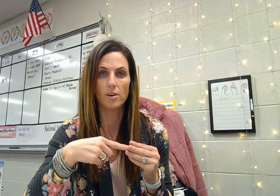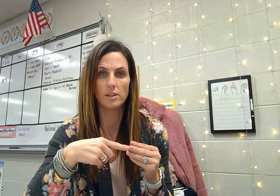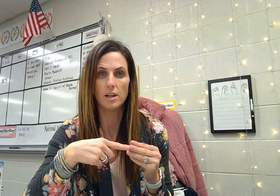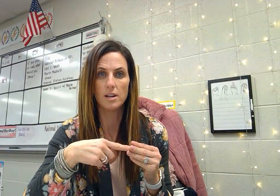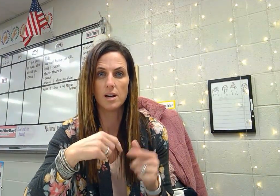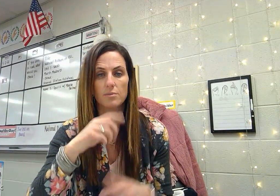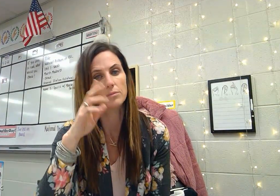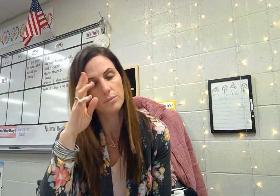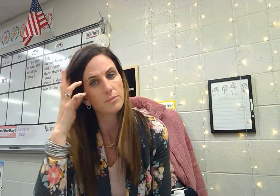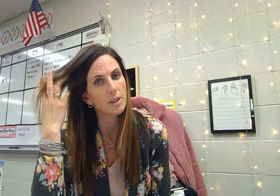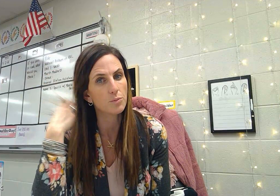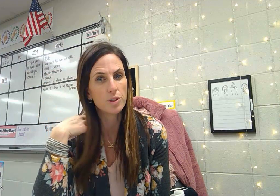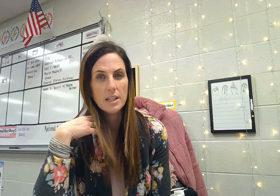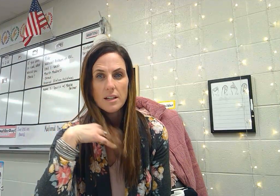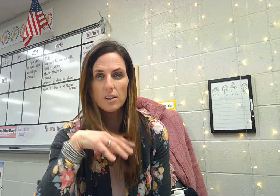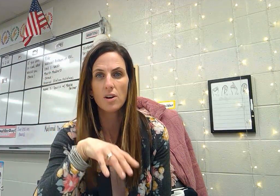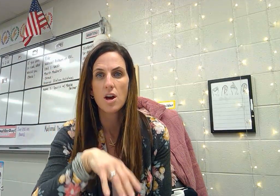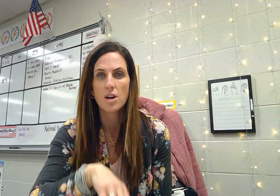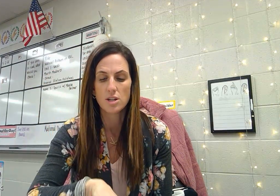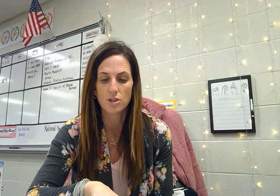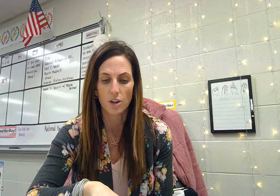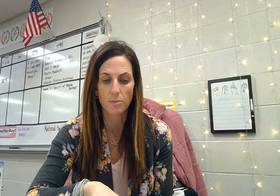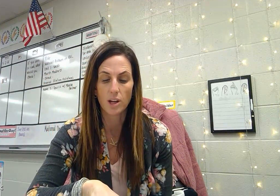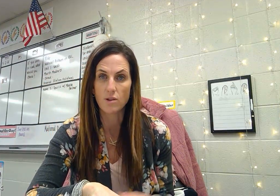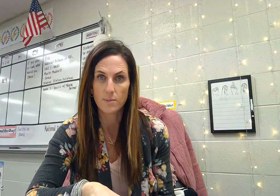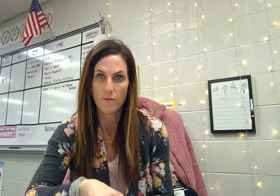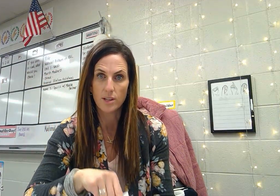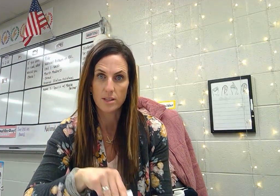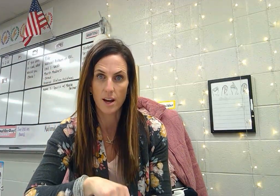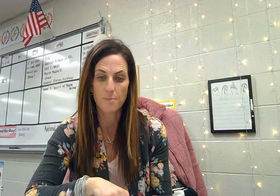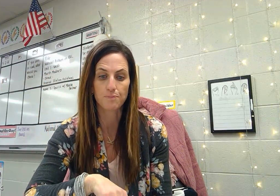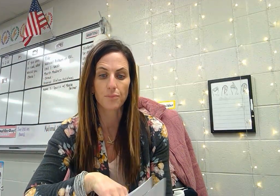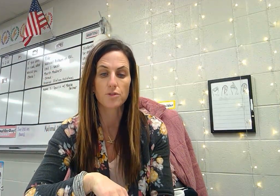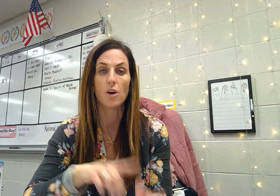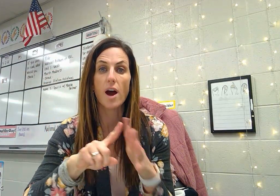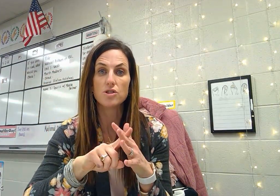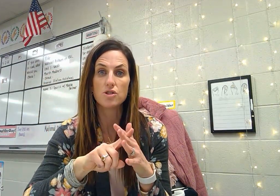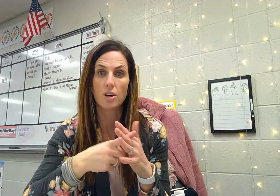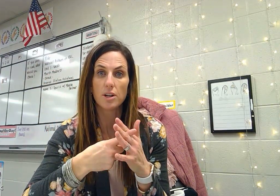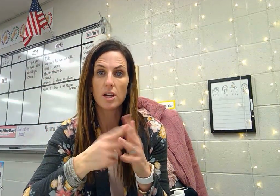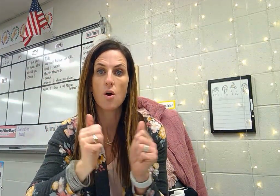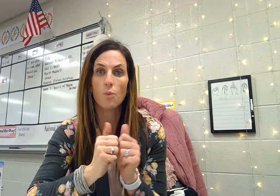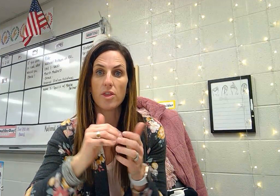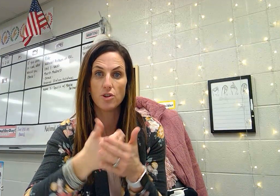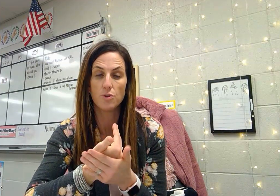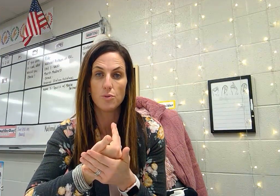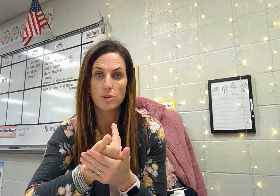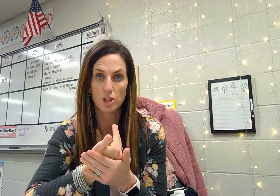about in more detail. So I'm going to use my voice today. So I started with a new